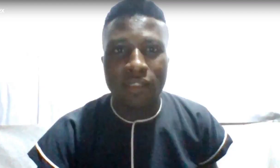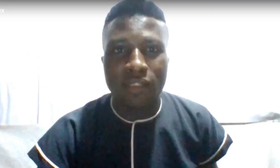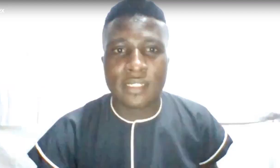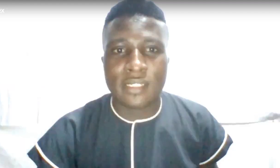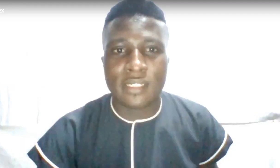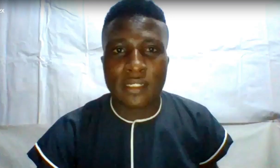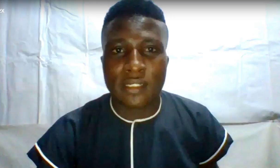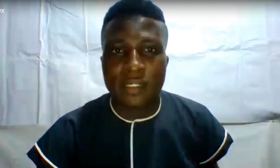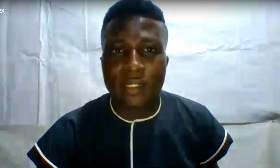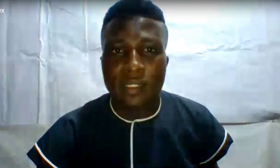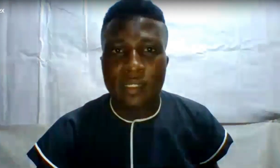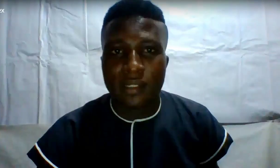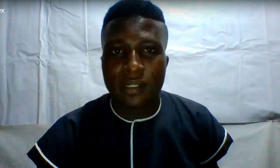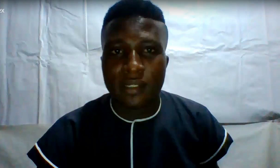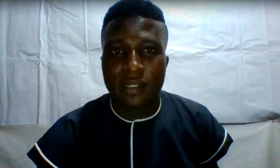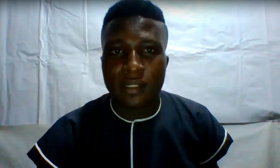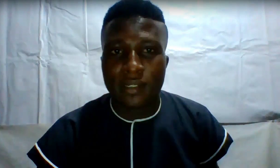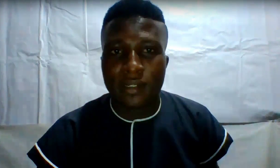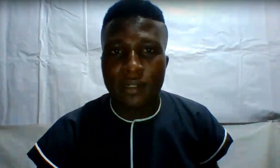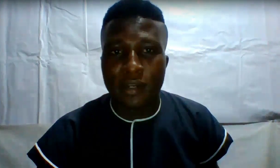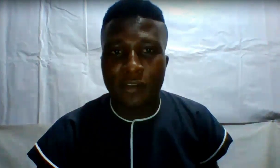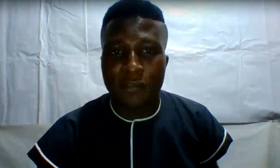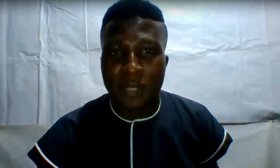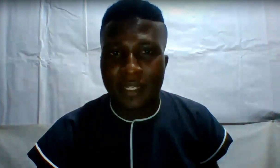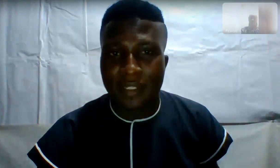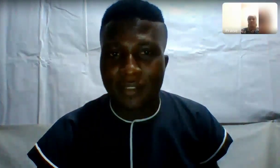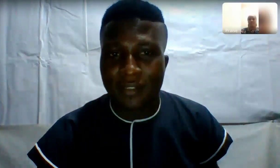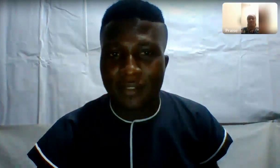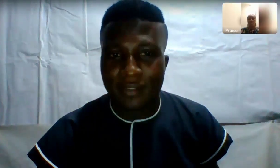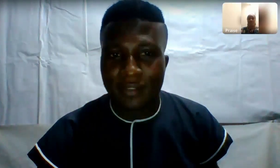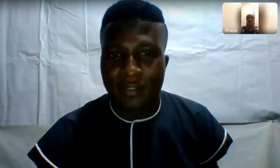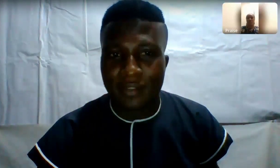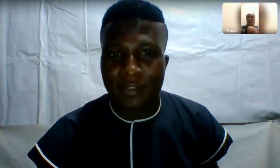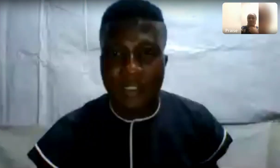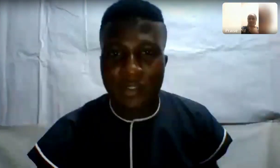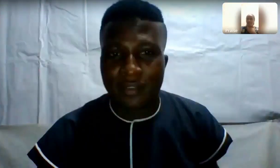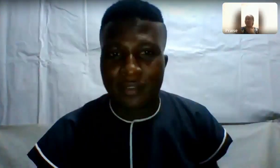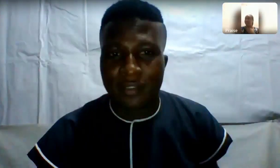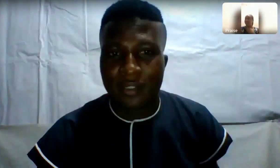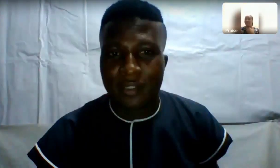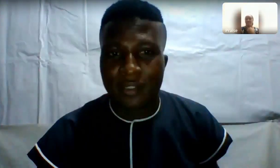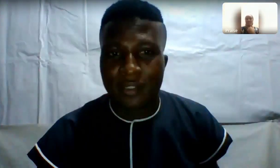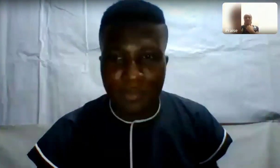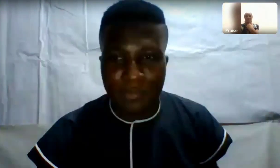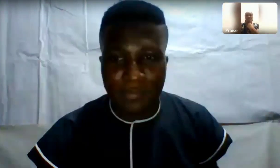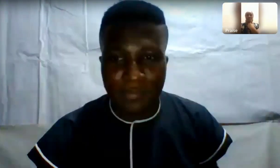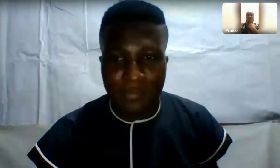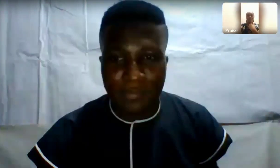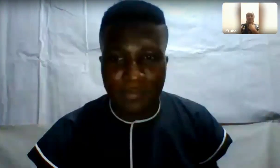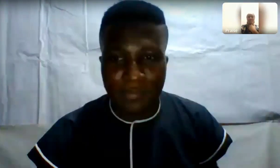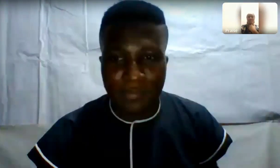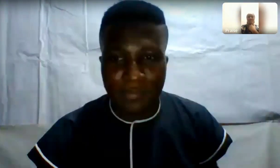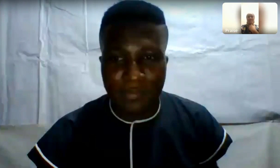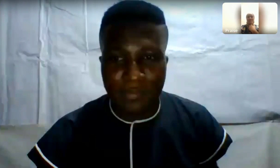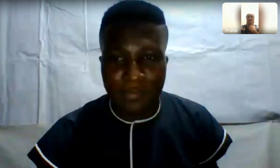off my? I can't really see you. Okay, I can see you now. Good. All right, so let's go. K,